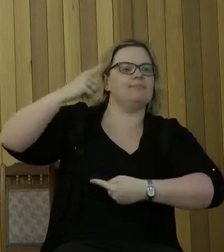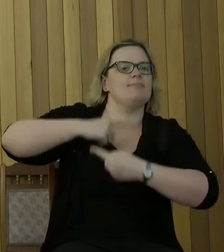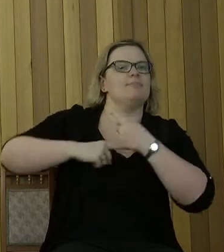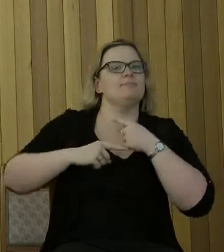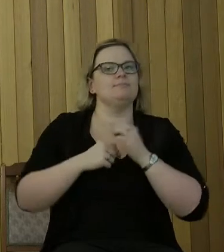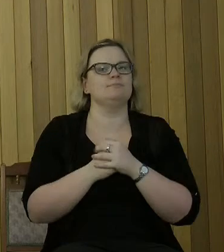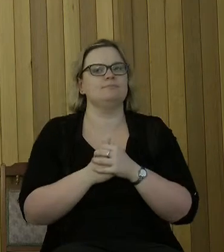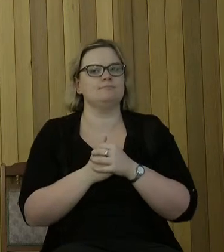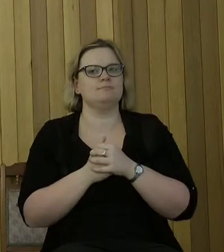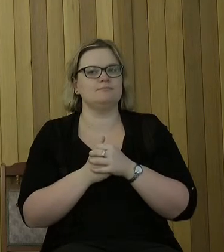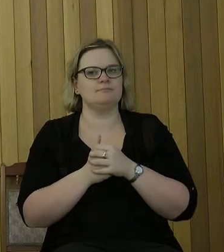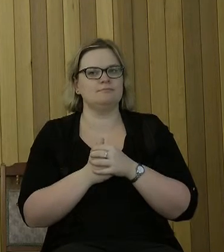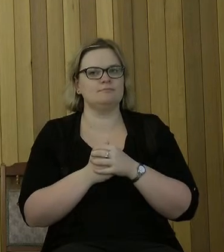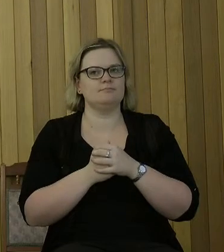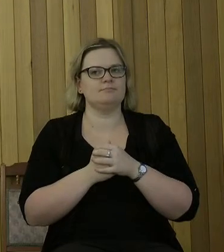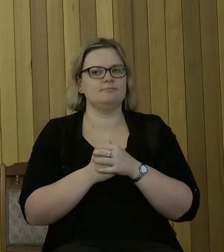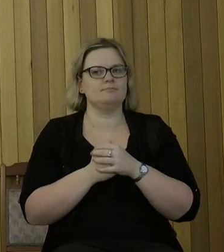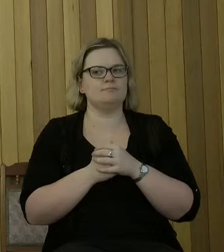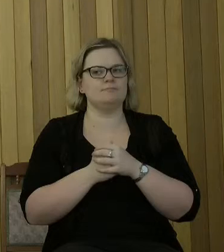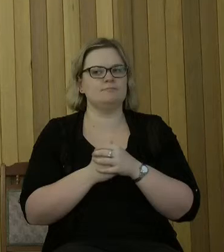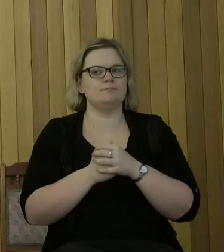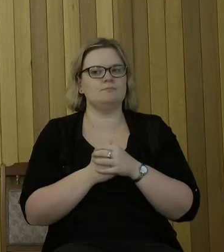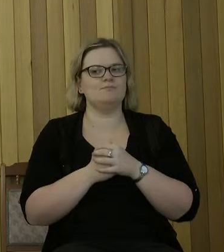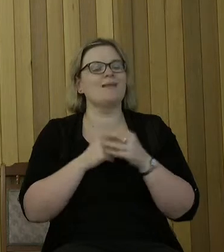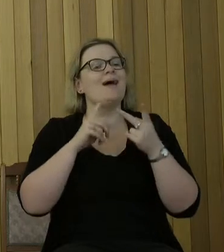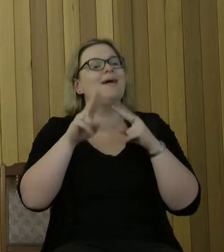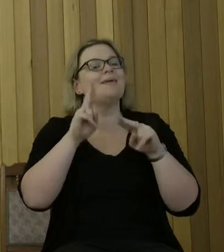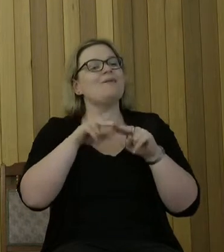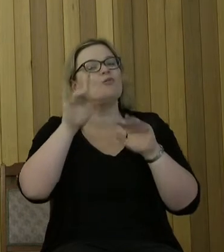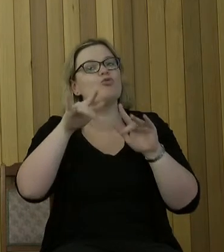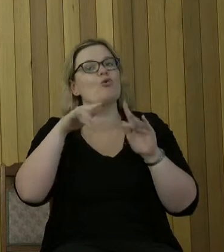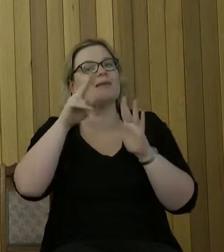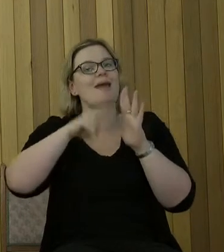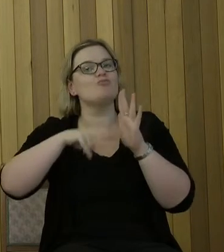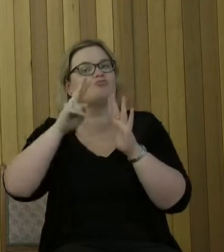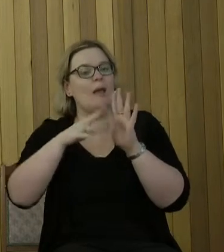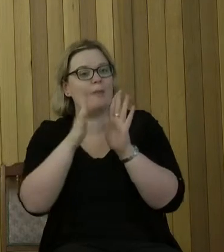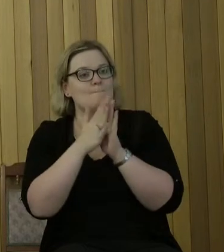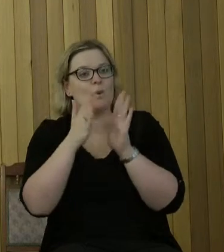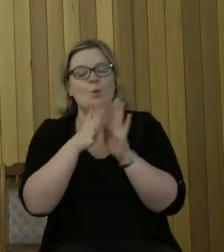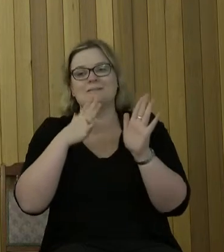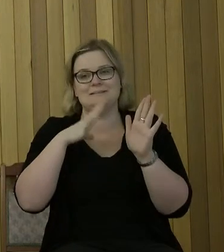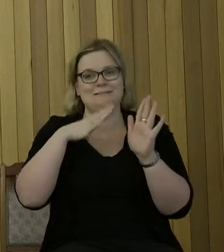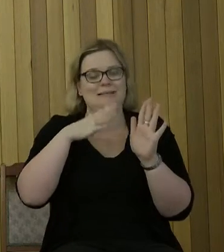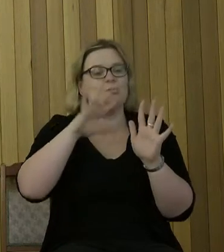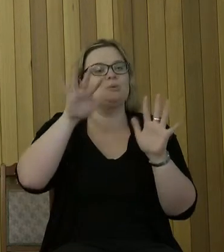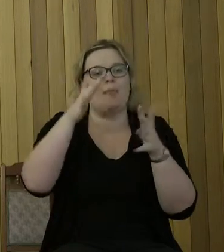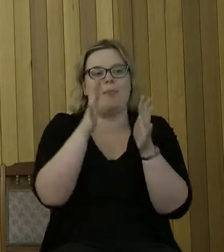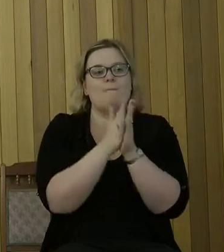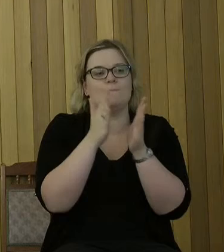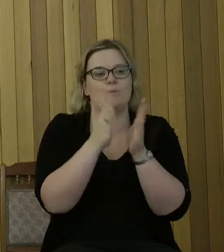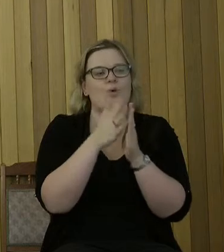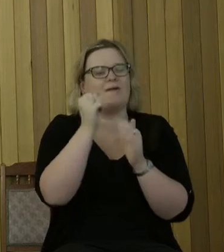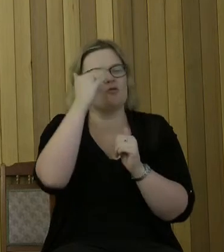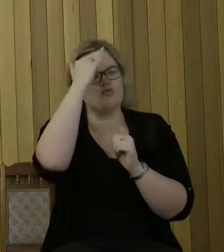Oh my God, it's so right and so to Christ. And if you haven't read that book, I encourage you to get that book from the